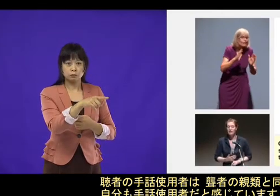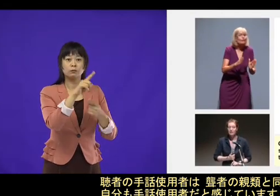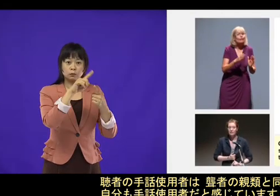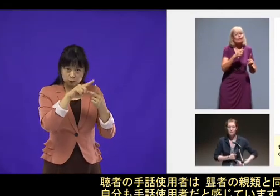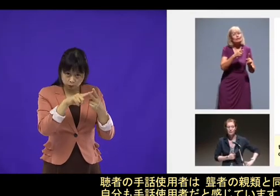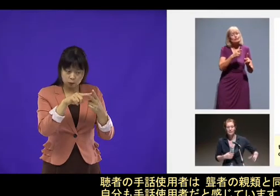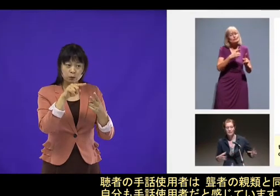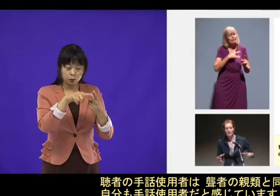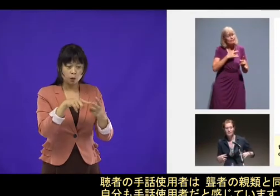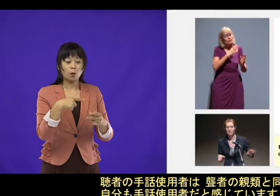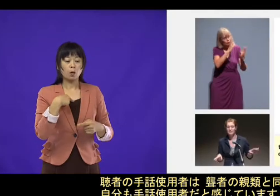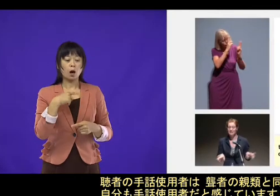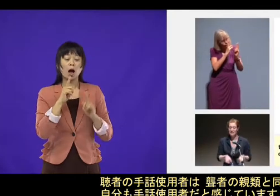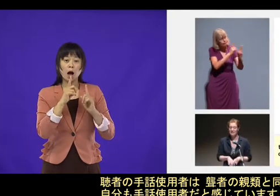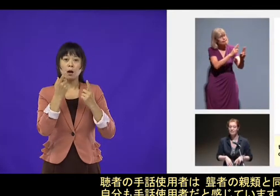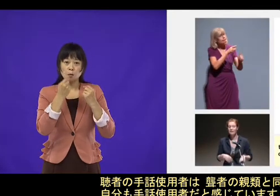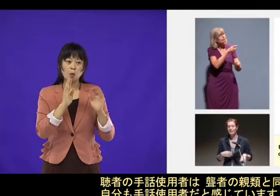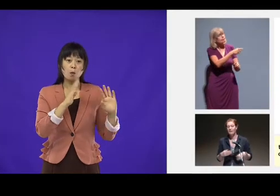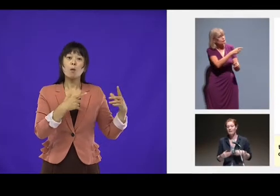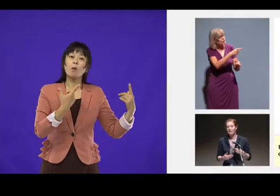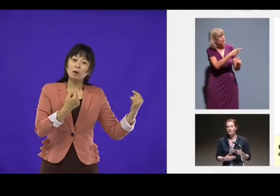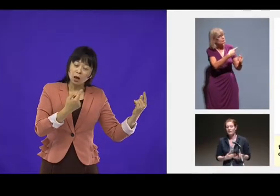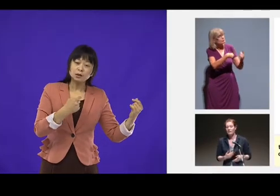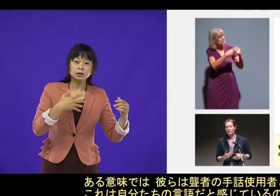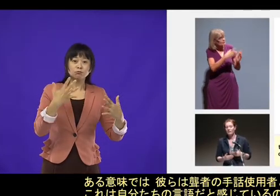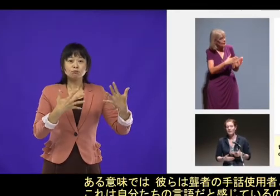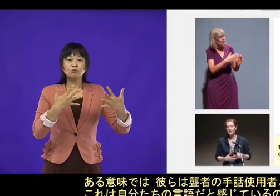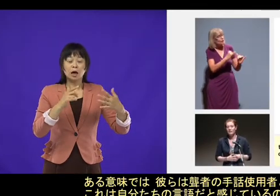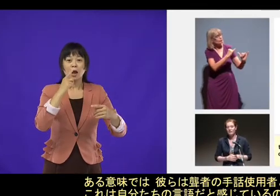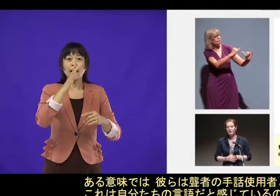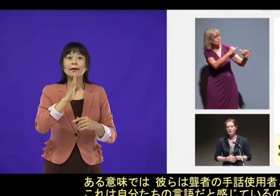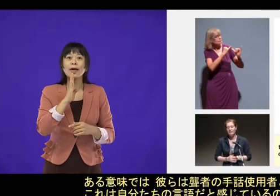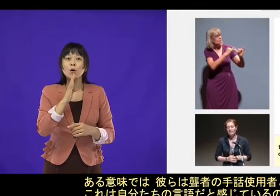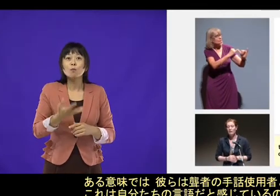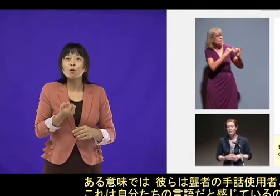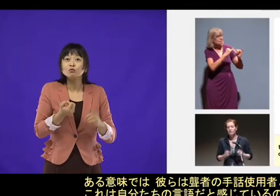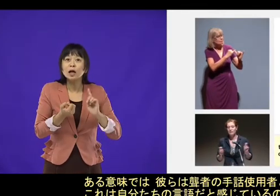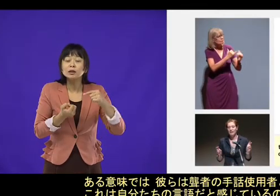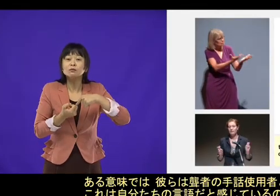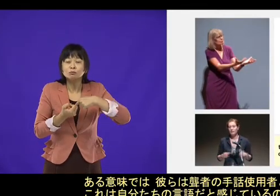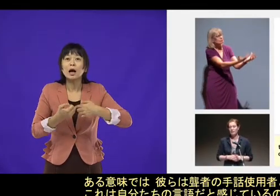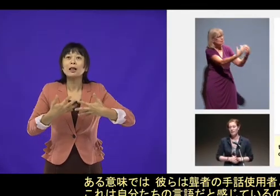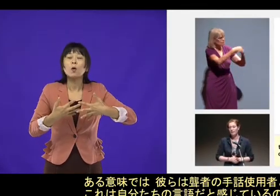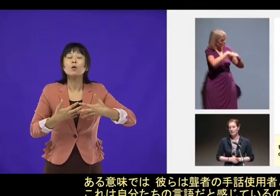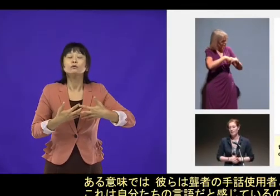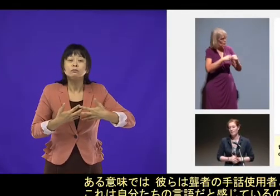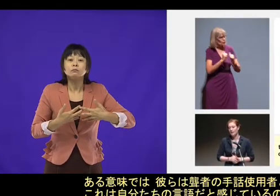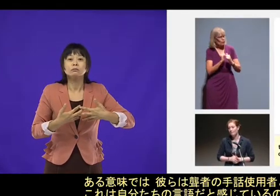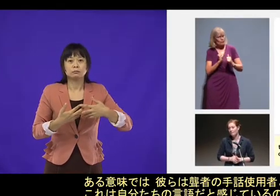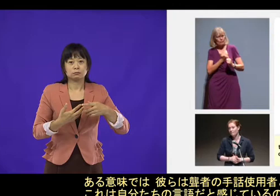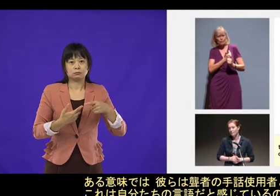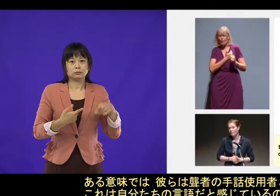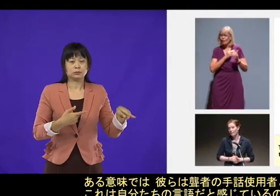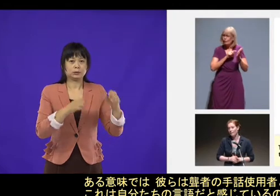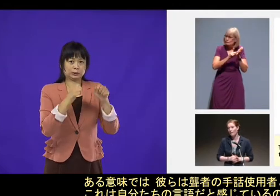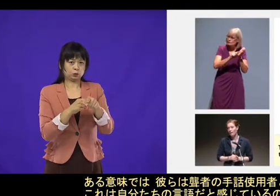also a signer, you're with us, we're the same. So they really feel like they own the language in a way as